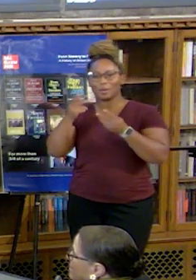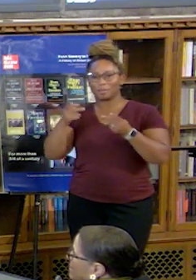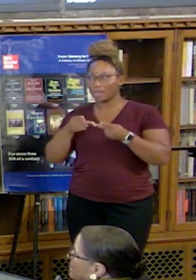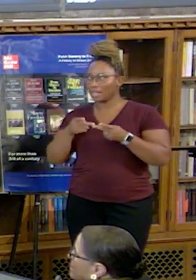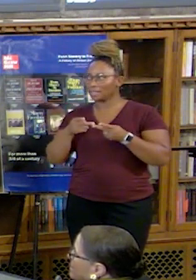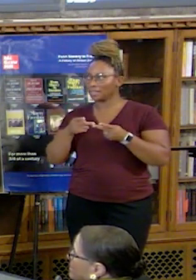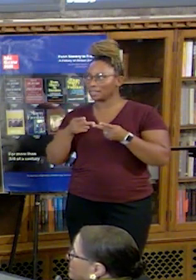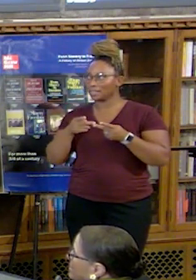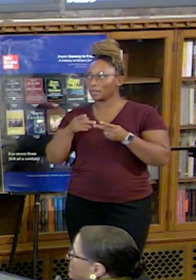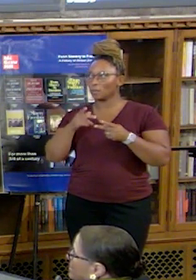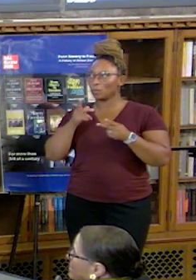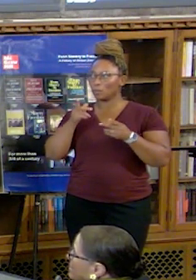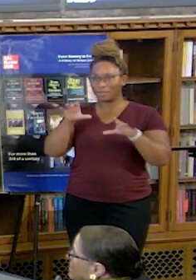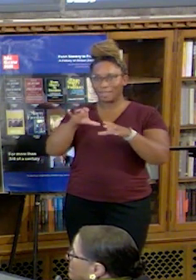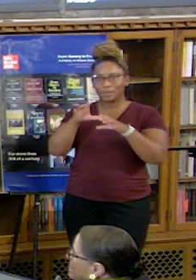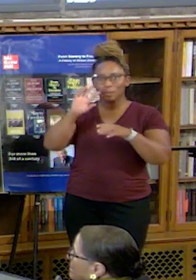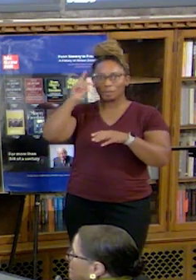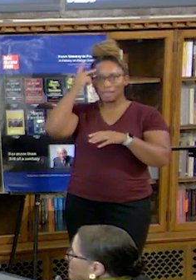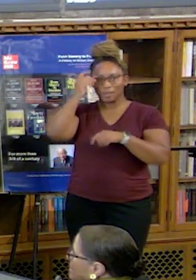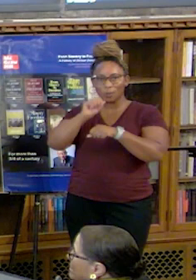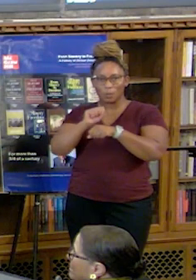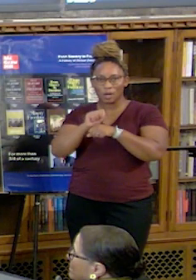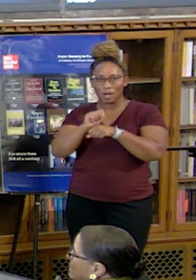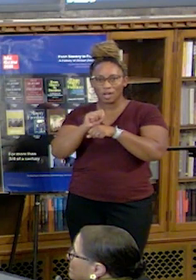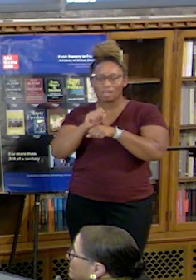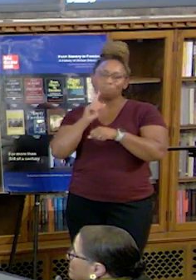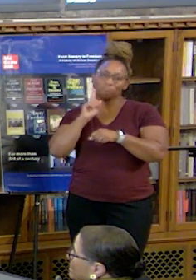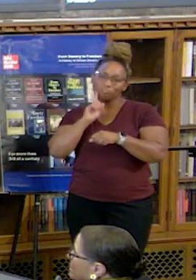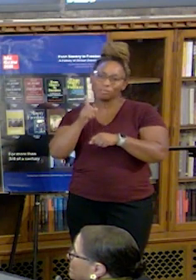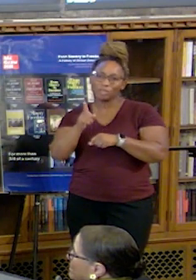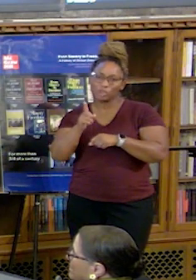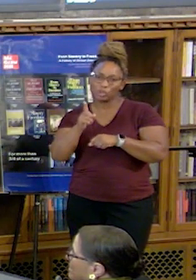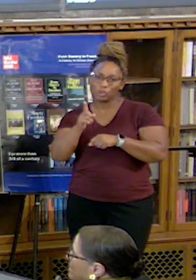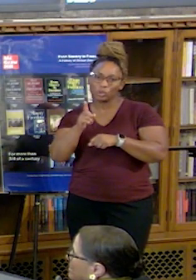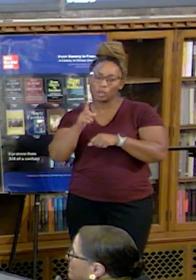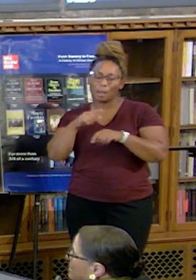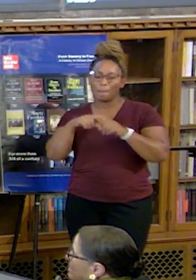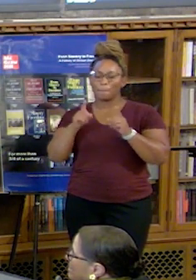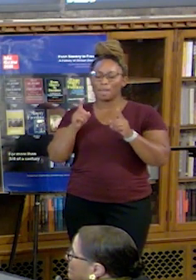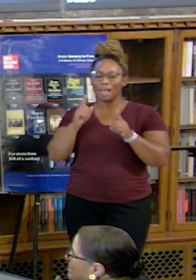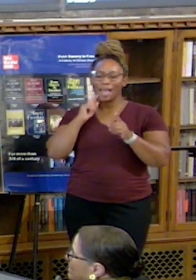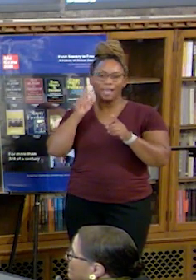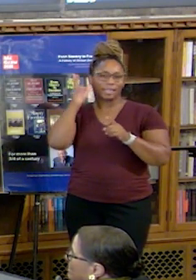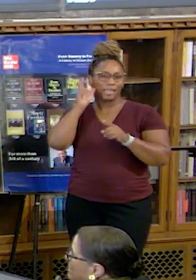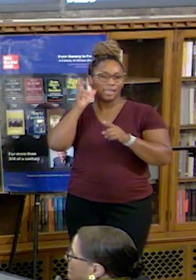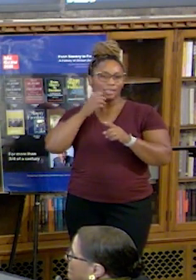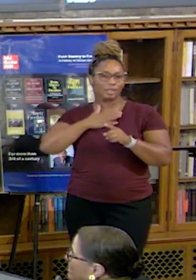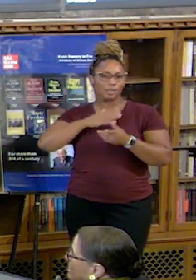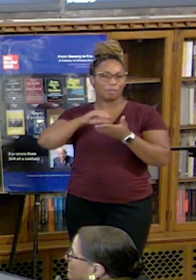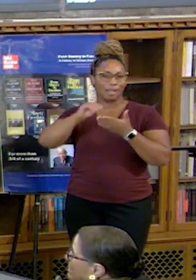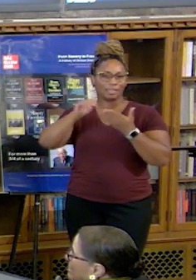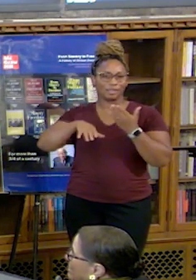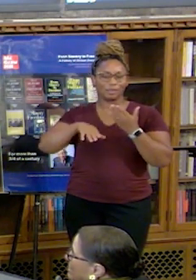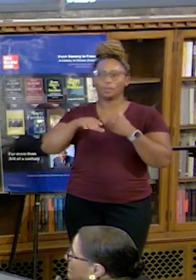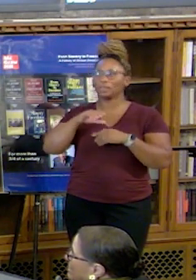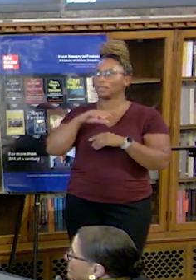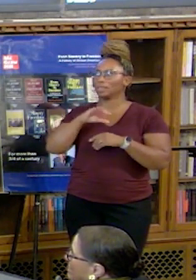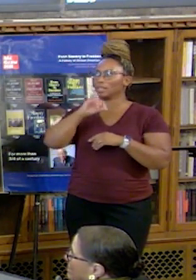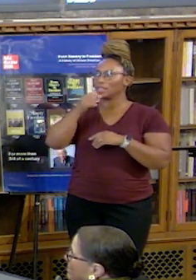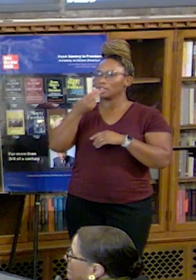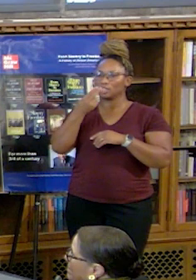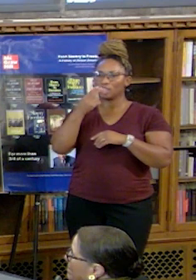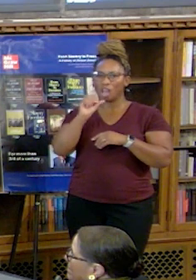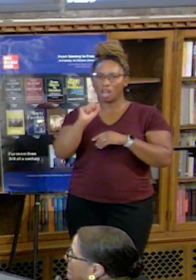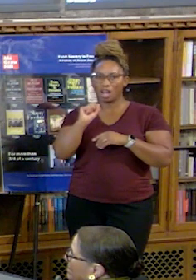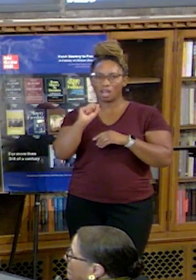do political work and that is all true but it took listing to my students Josh gror who's in here